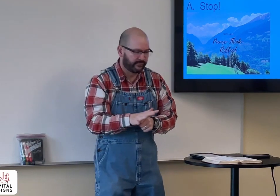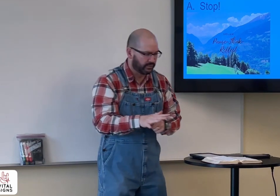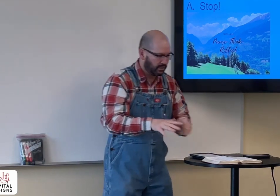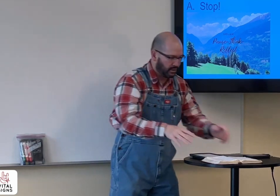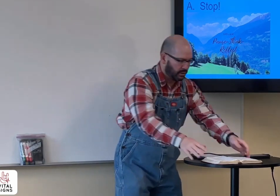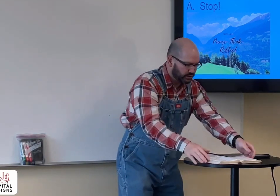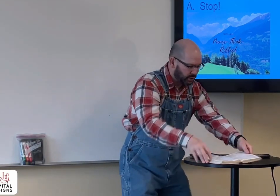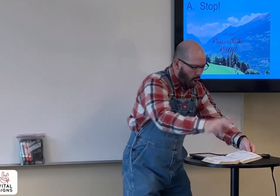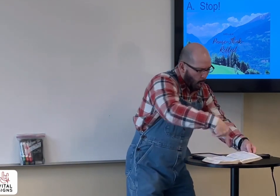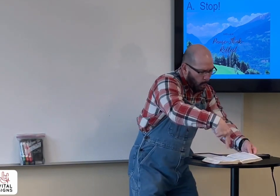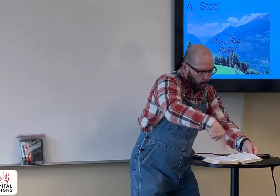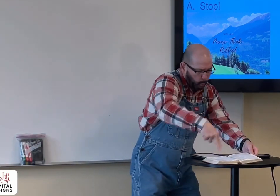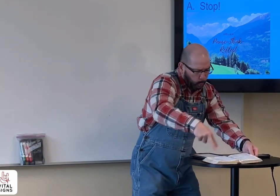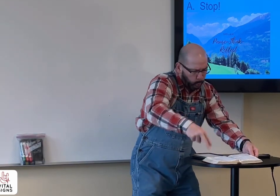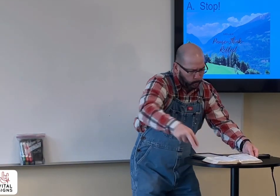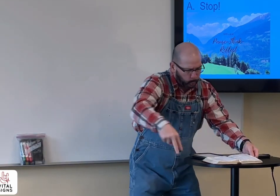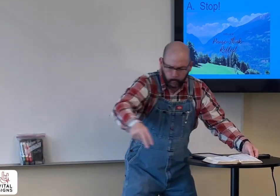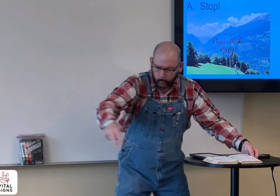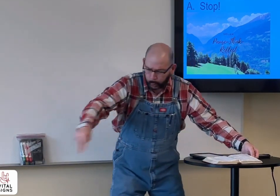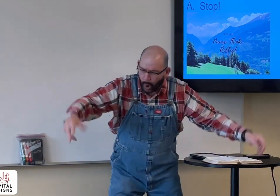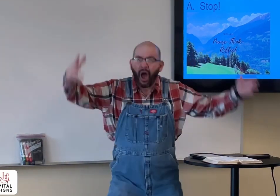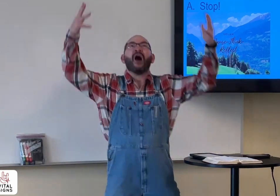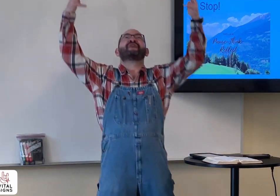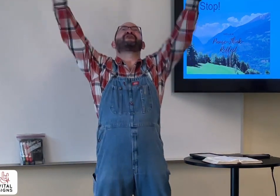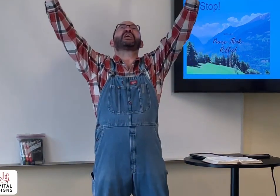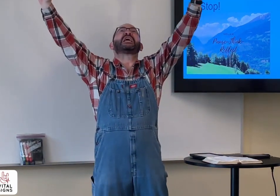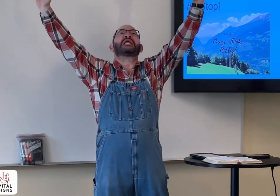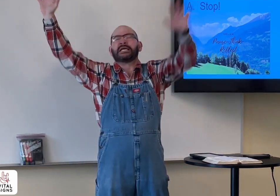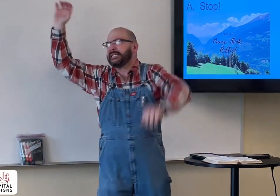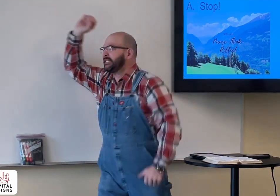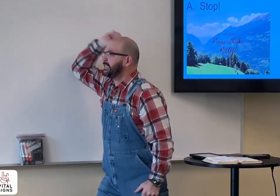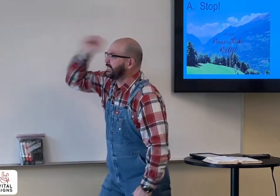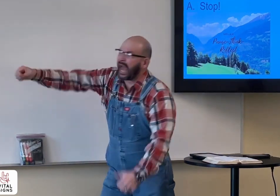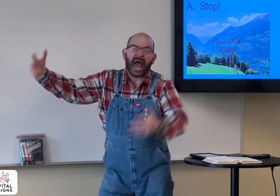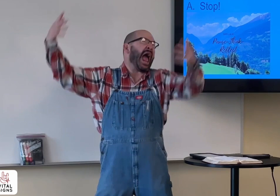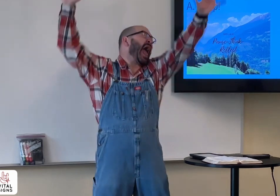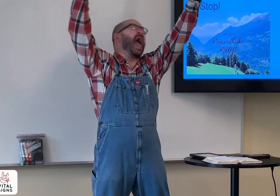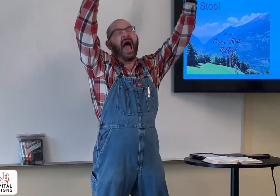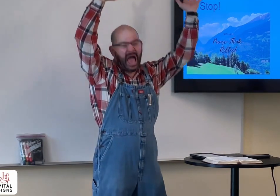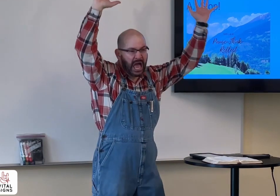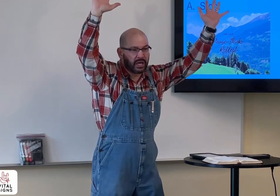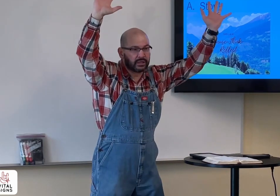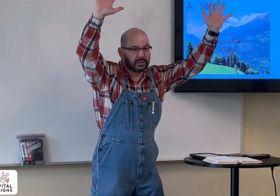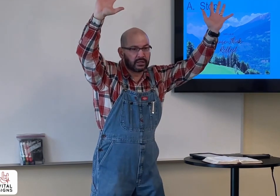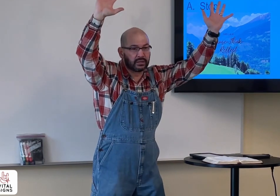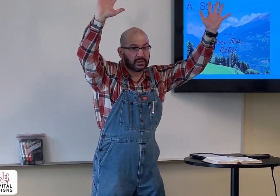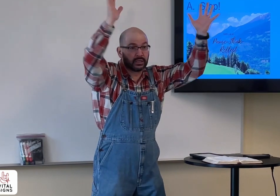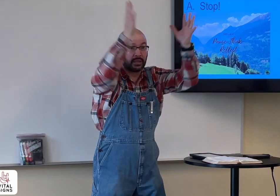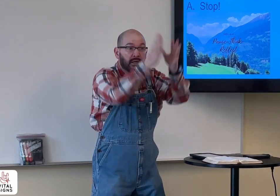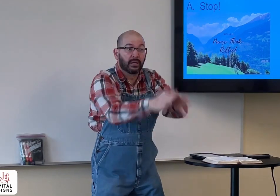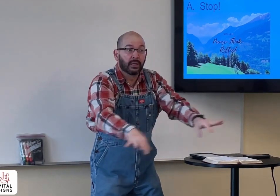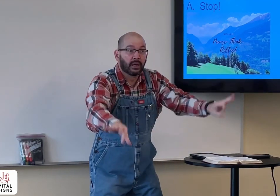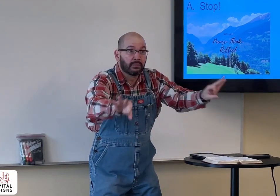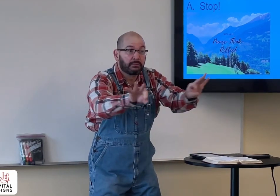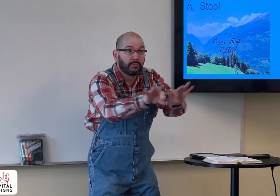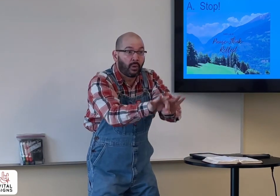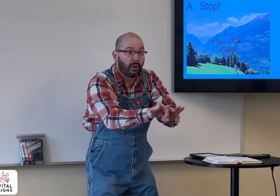It's not enough to just read the Bible, you know, and say, oh, I'm done, okay, I've completed that goal.